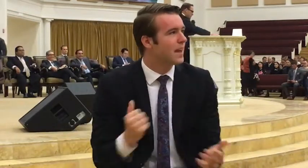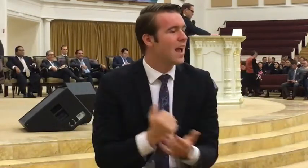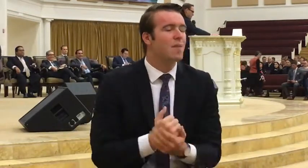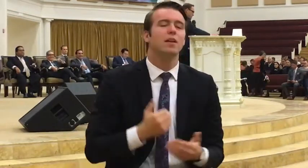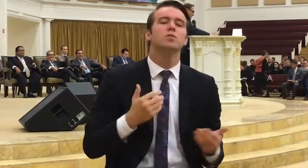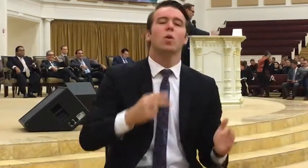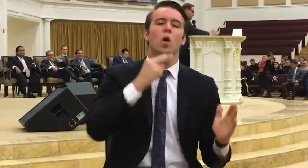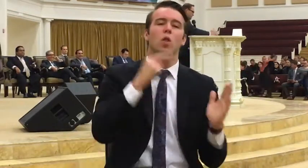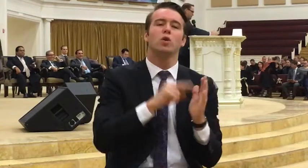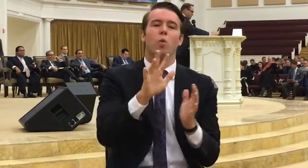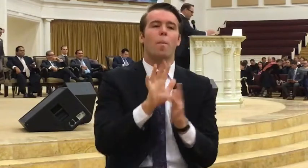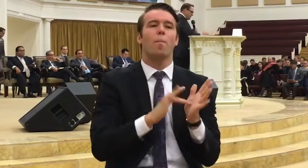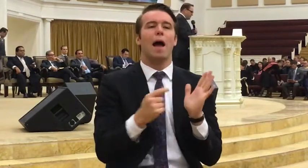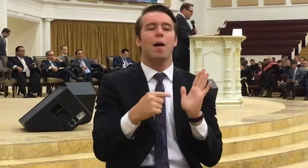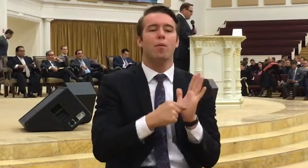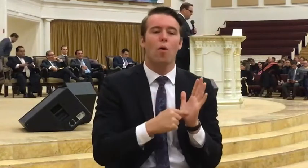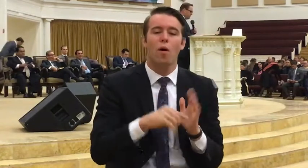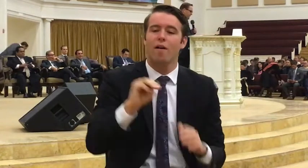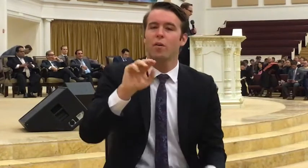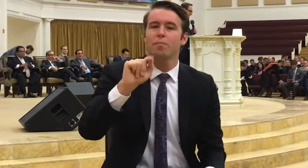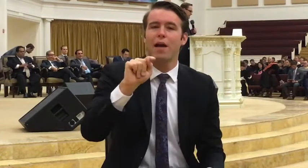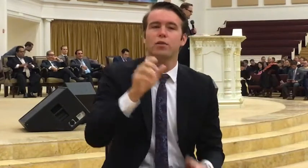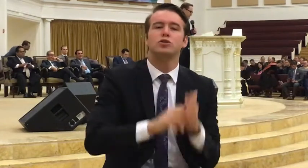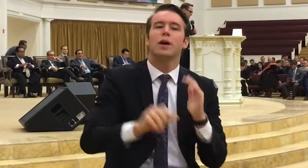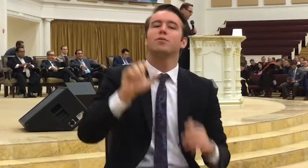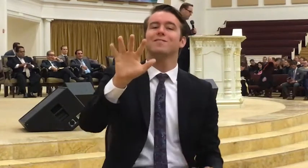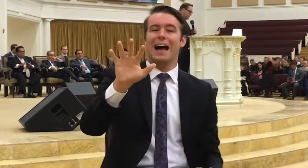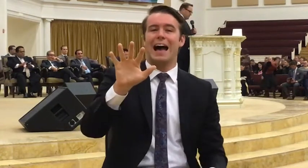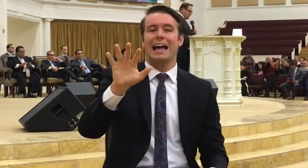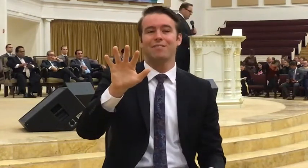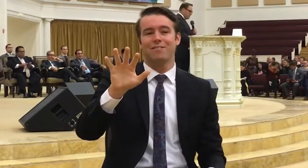Let's go in your Bible to Matthew chapter 5.